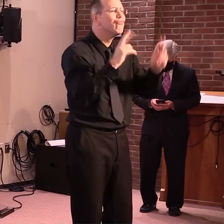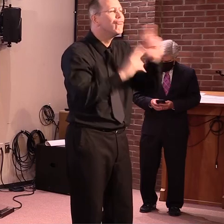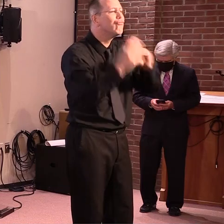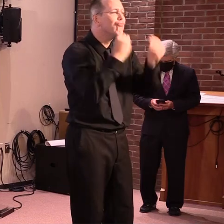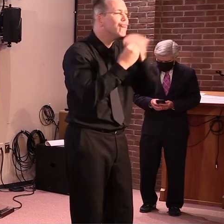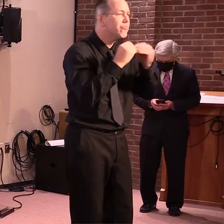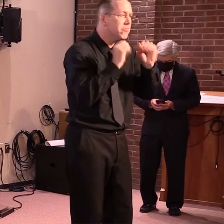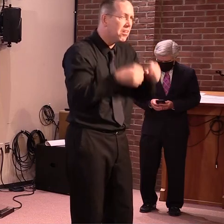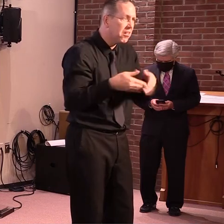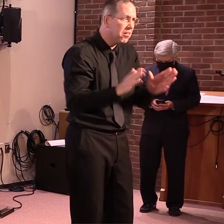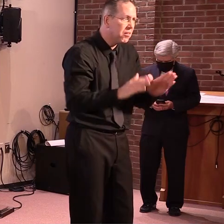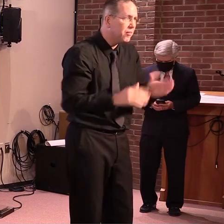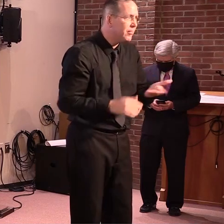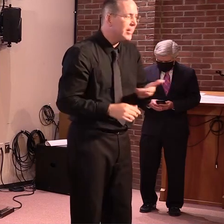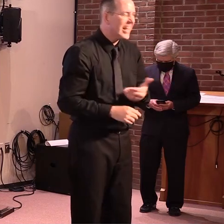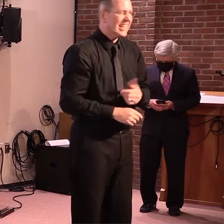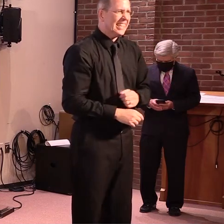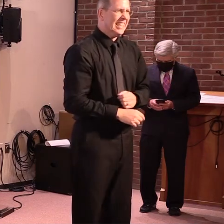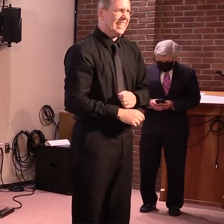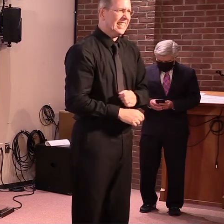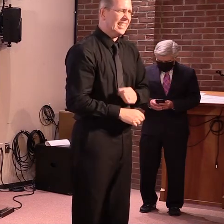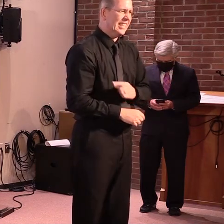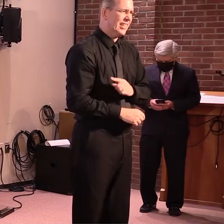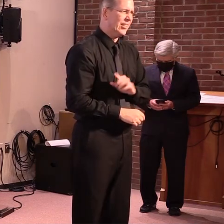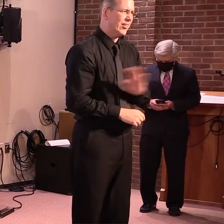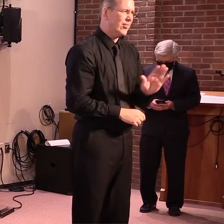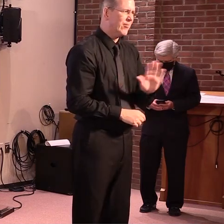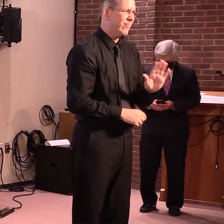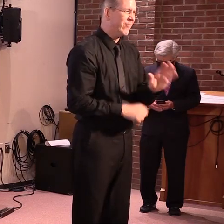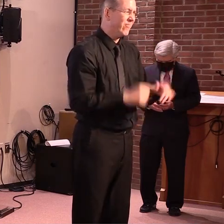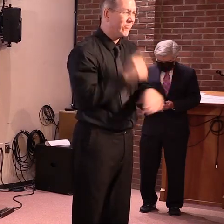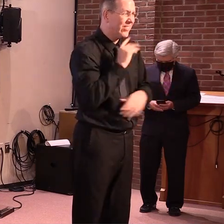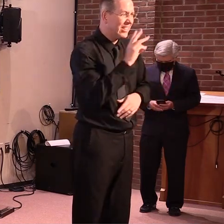themselves and others. Dr. Levine?